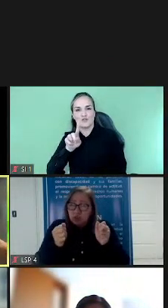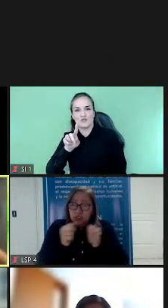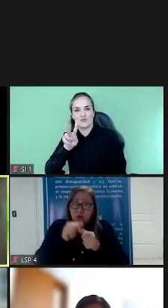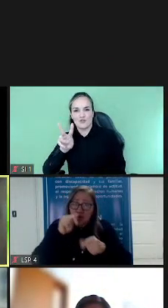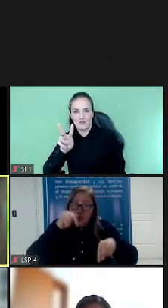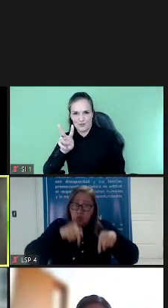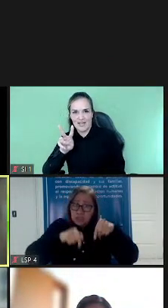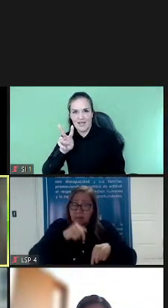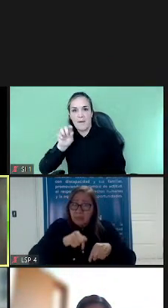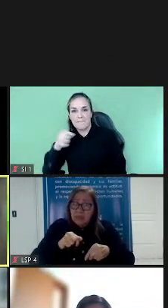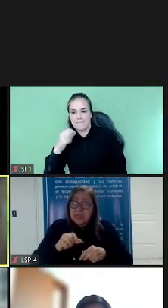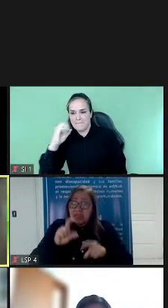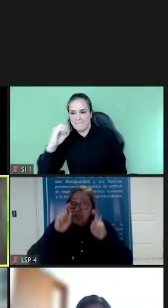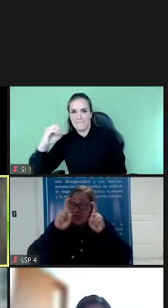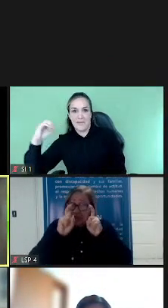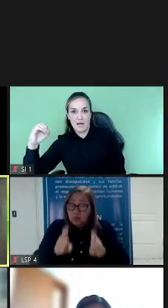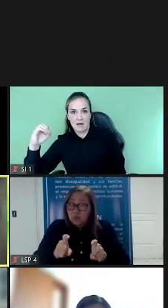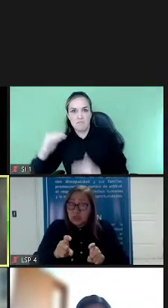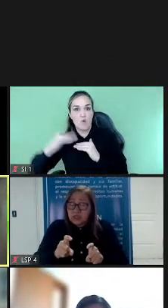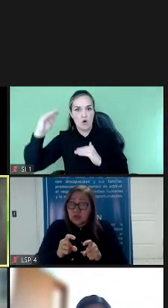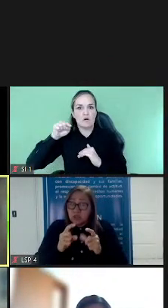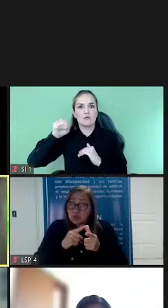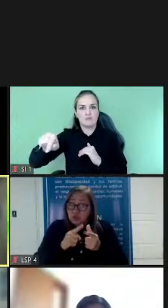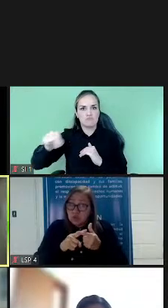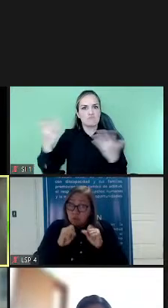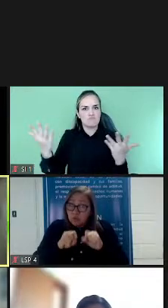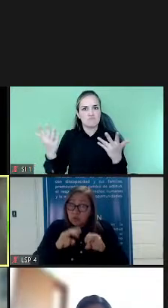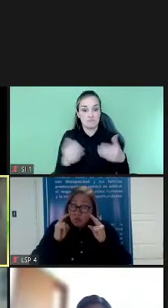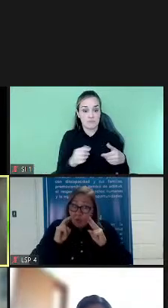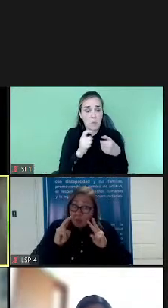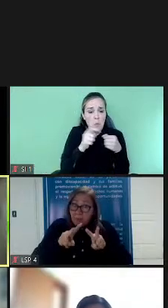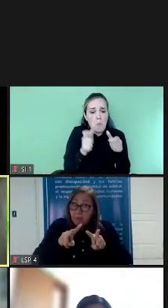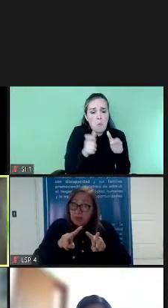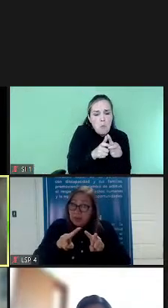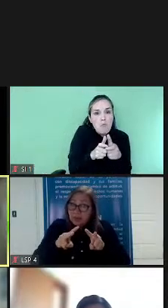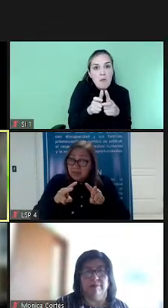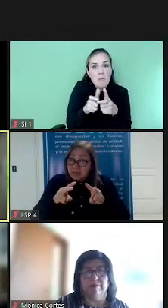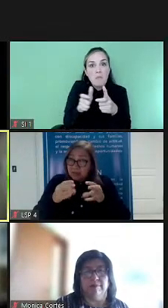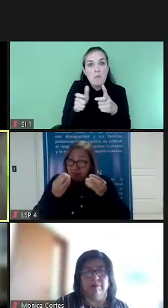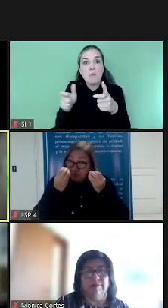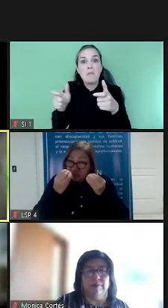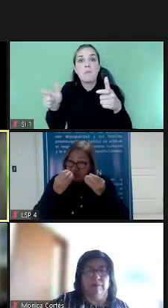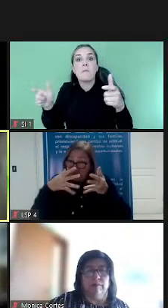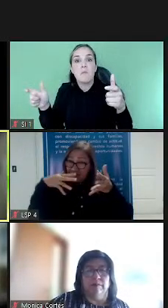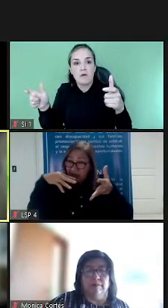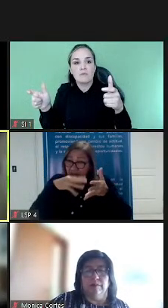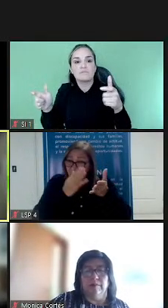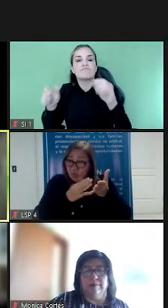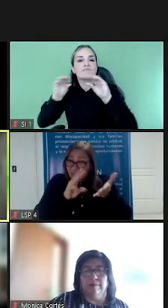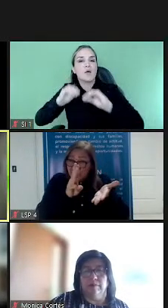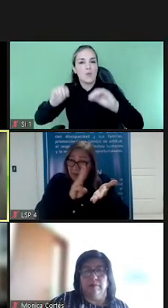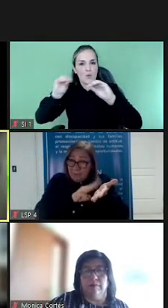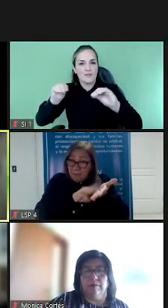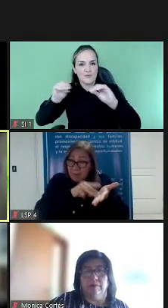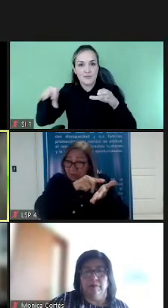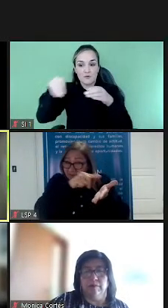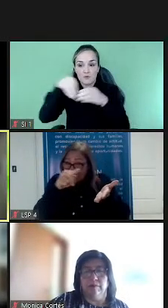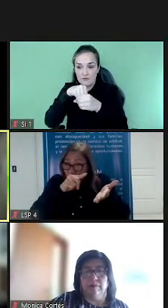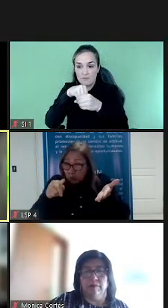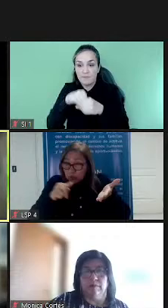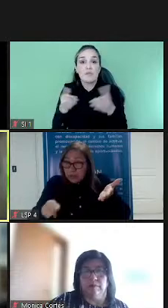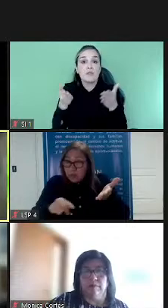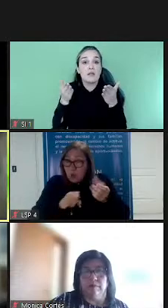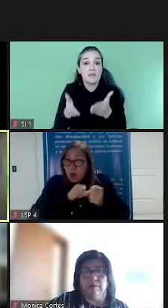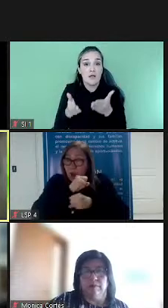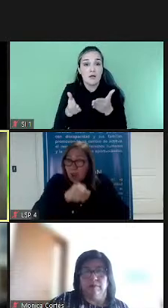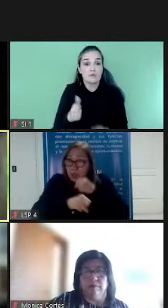212 000 the students with disabilities enrolled in the education system